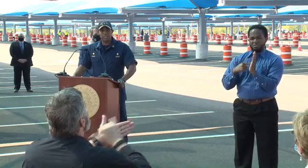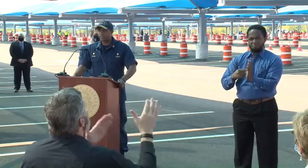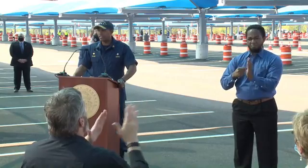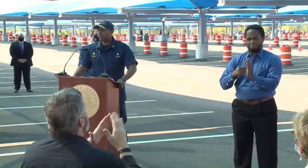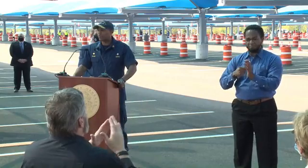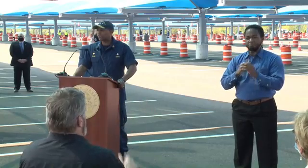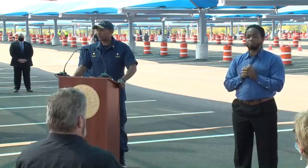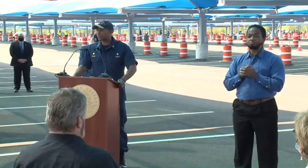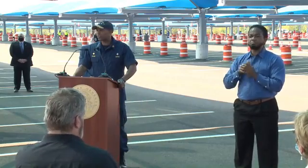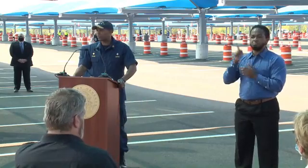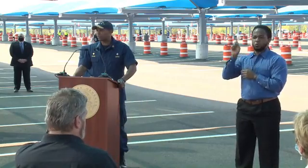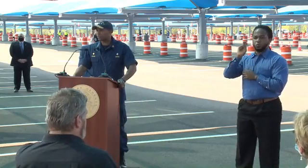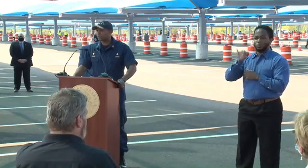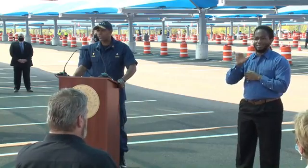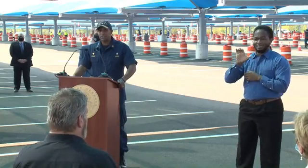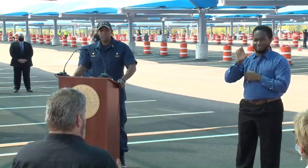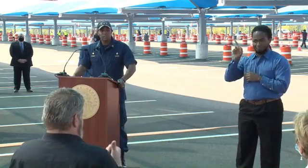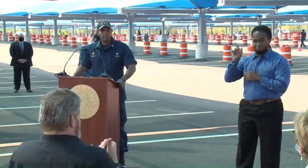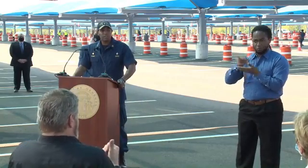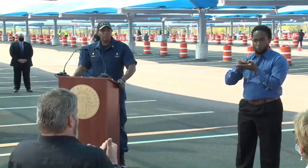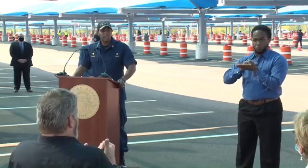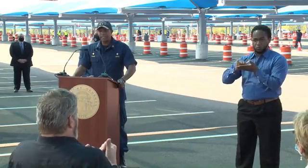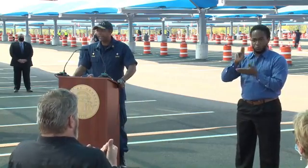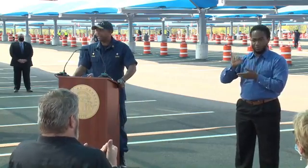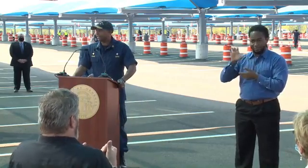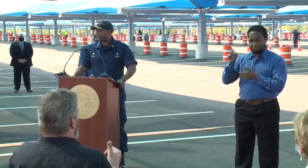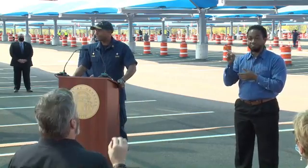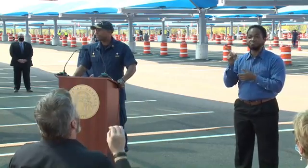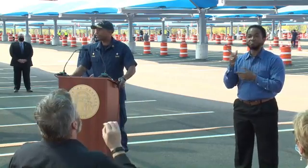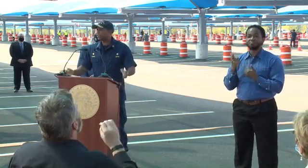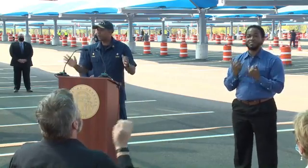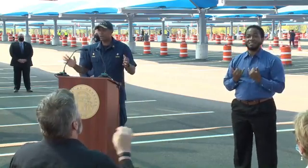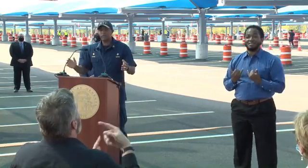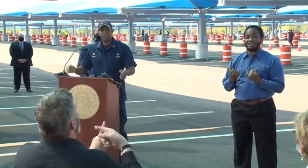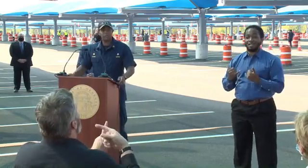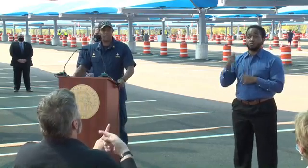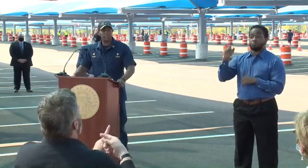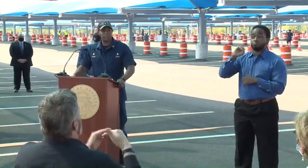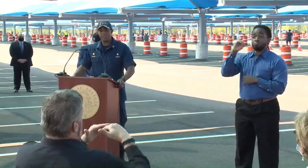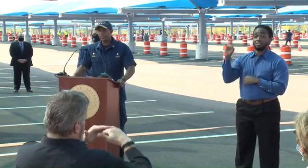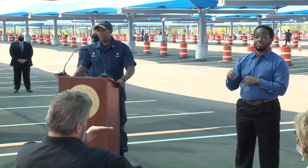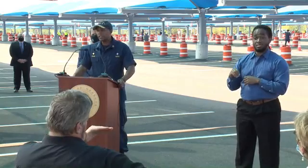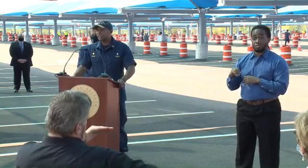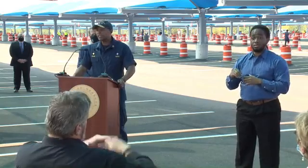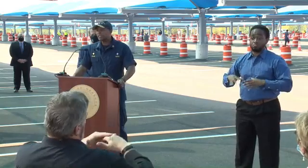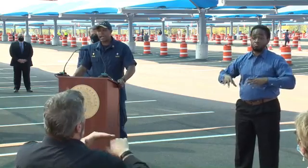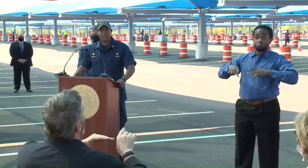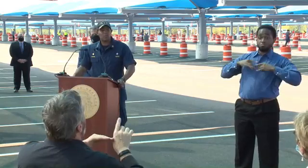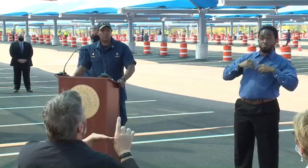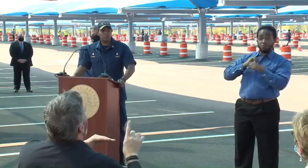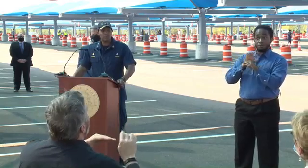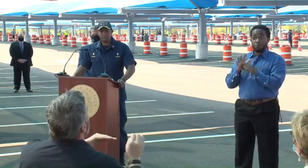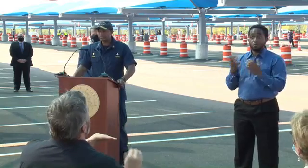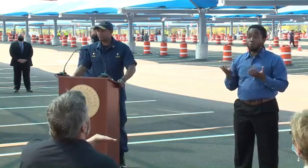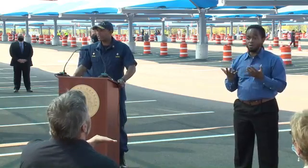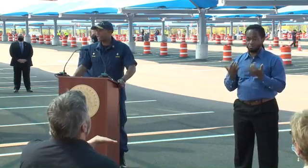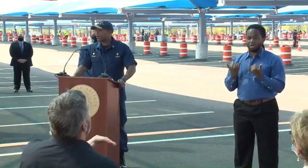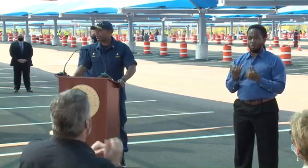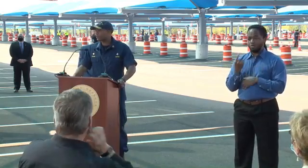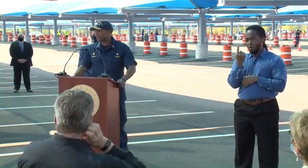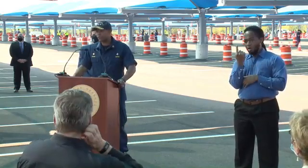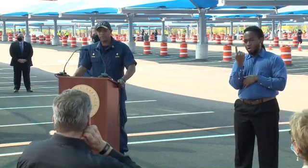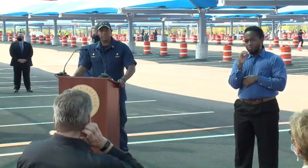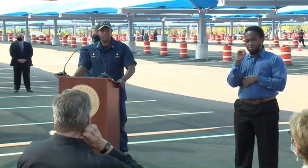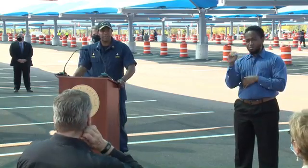than 1%. They were among the worst in the world. Look at Spain and Italy, 2 of the hardest hit places in the entire world,